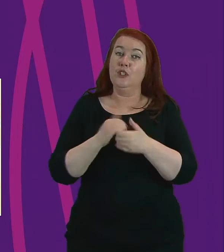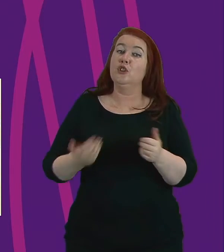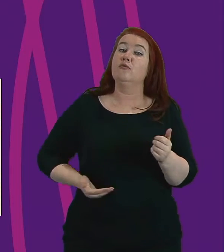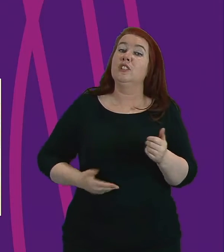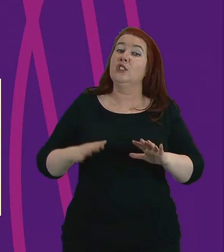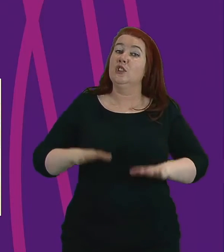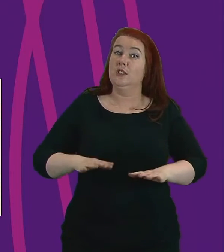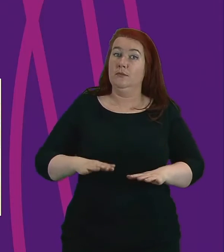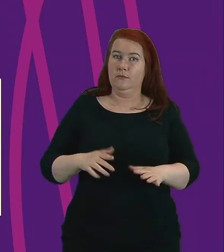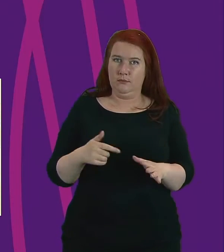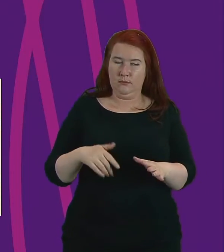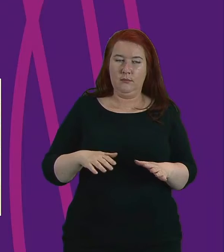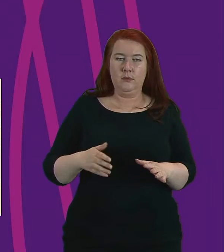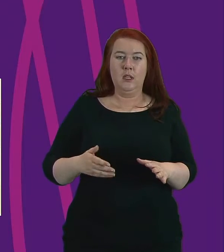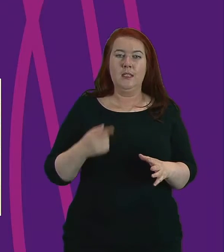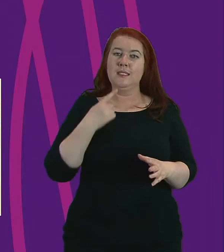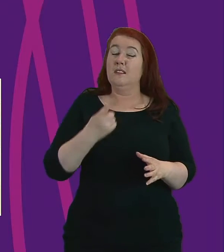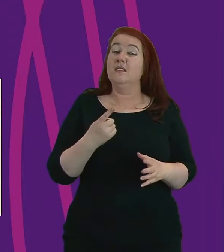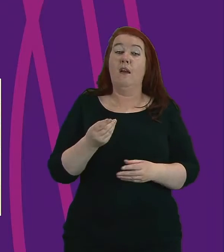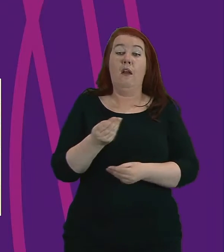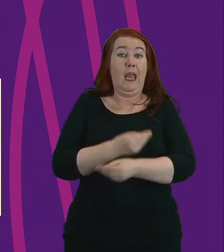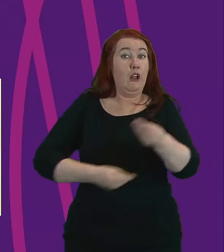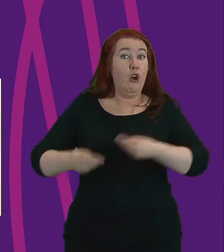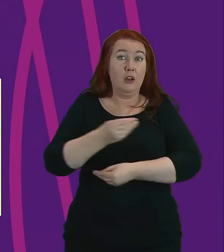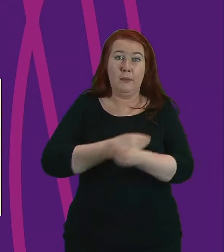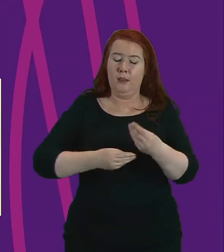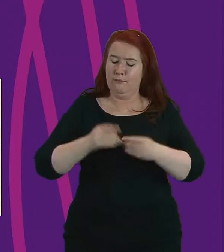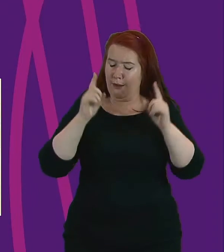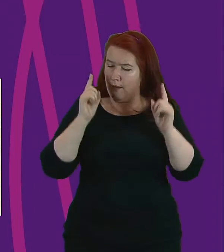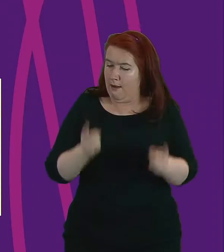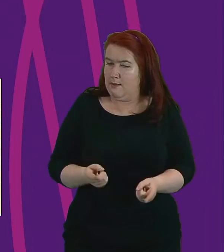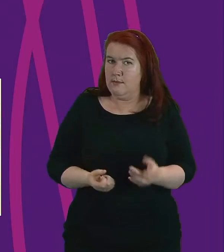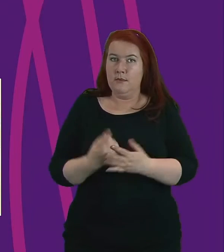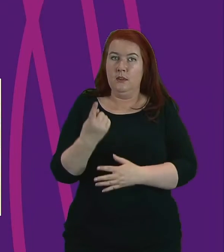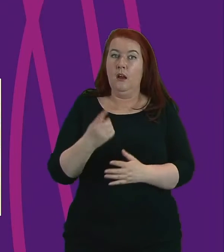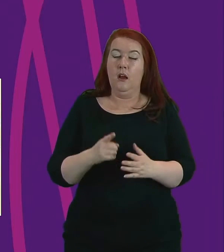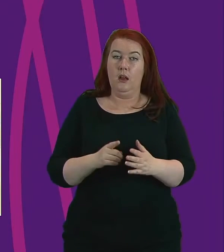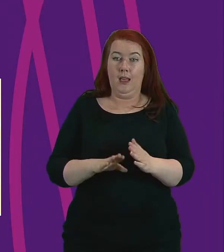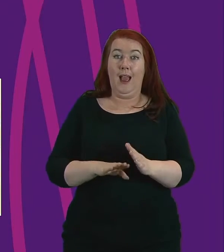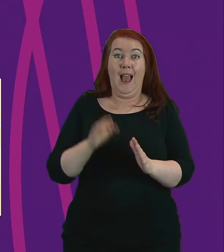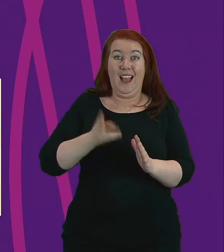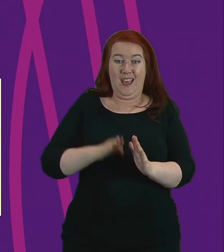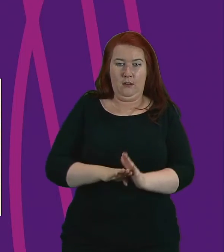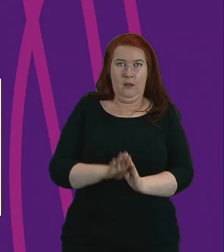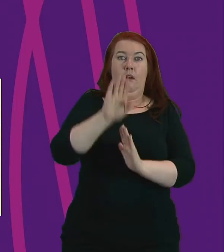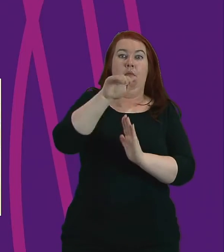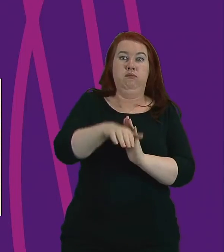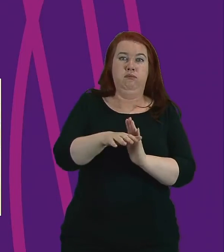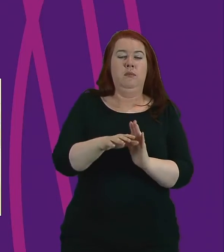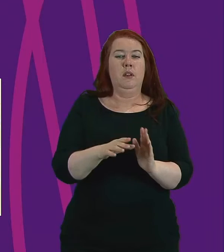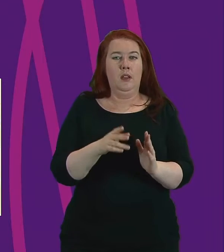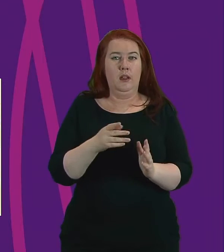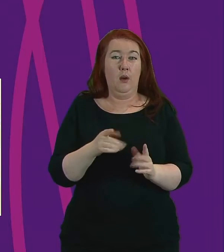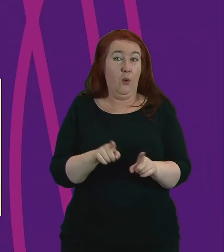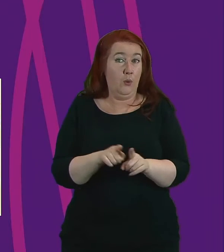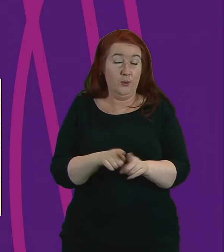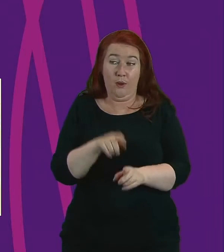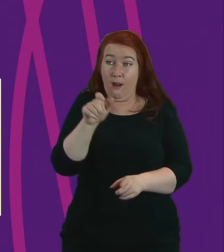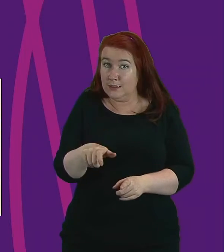that the economy cannot afford a damaging second peak. and customers will not